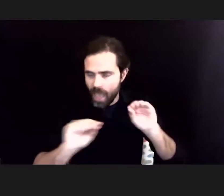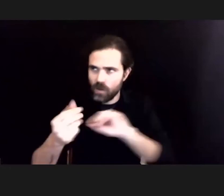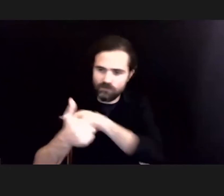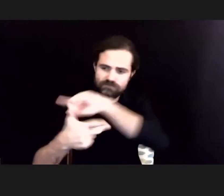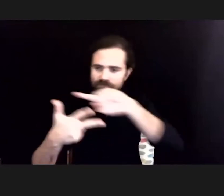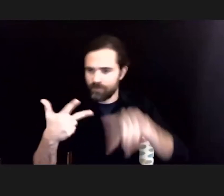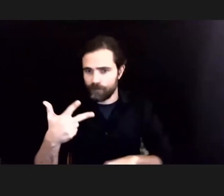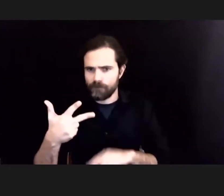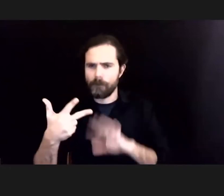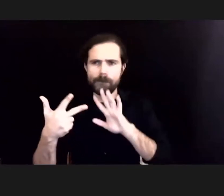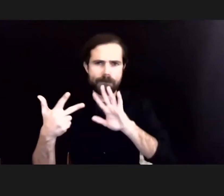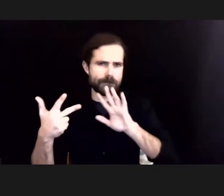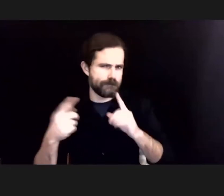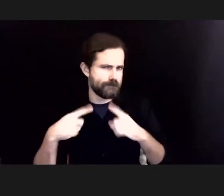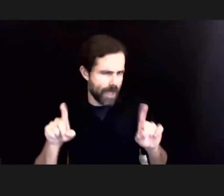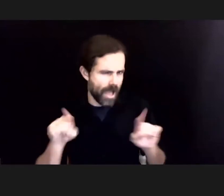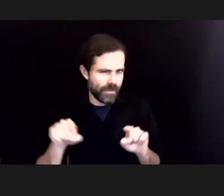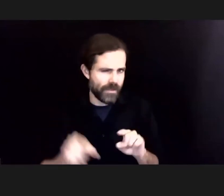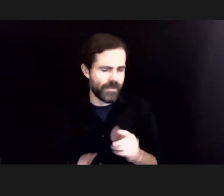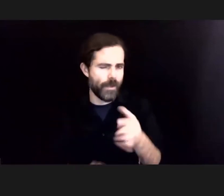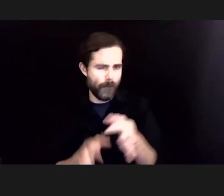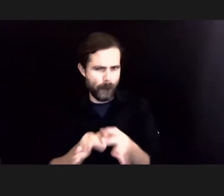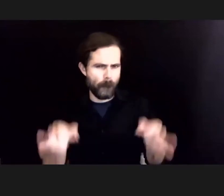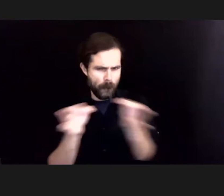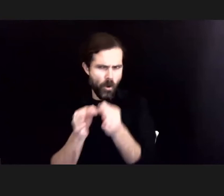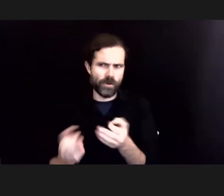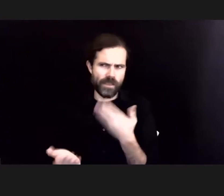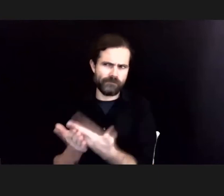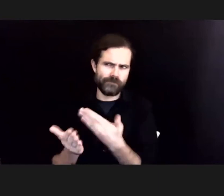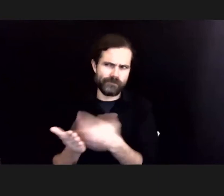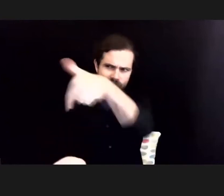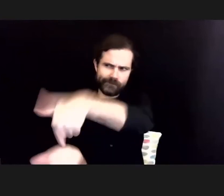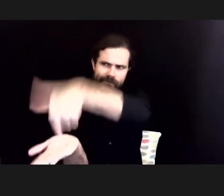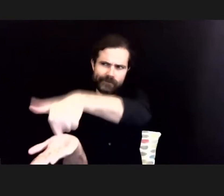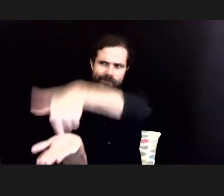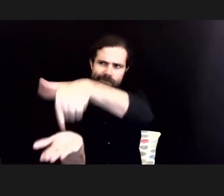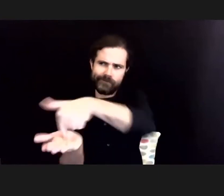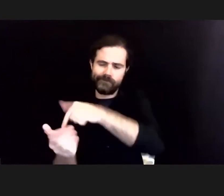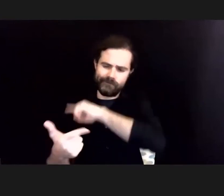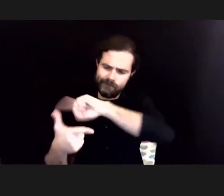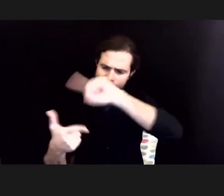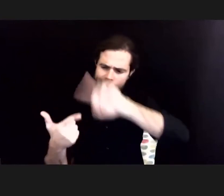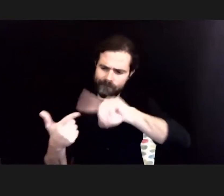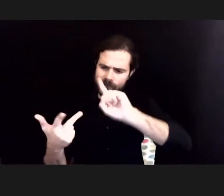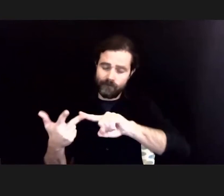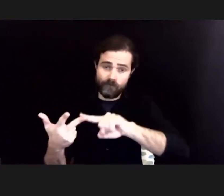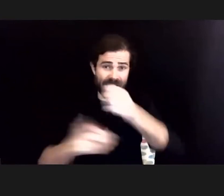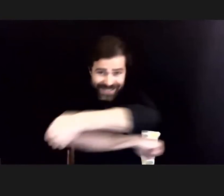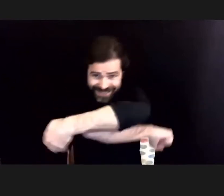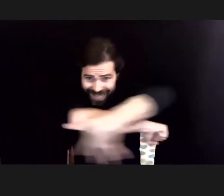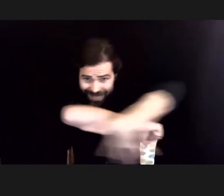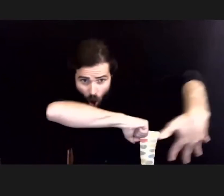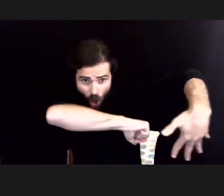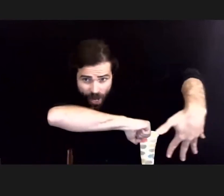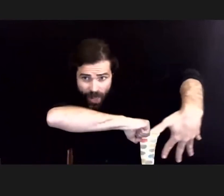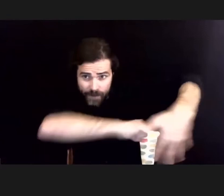link and there is an obligation of having accessibility as part of this sectorial policy. In these sectorial